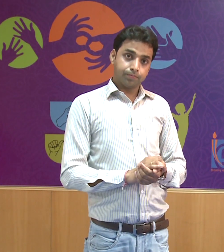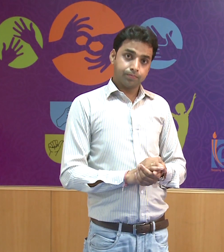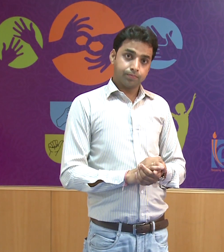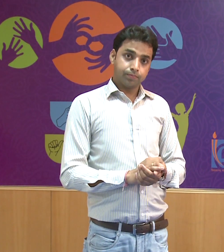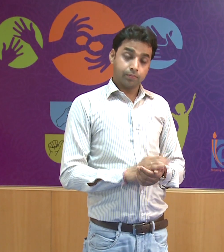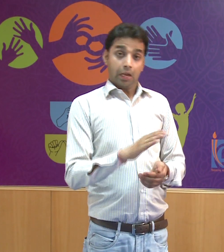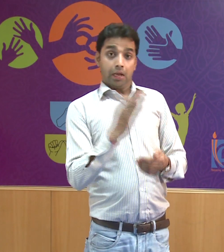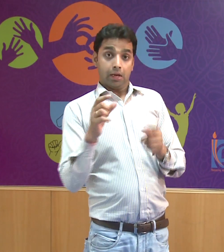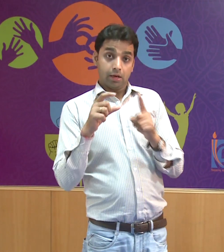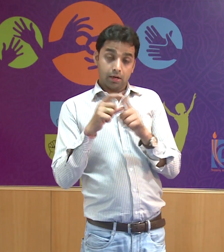Deccan